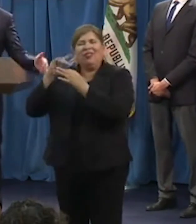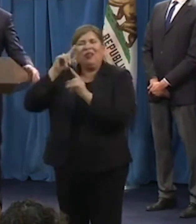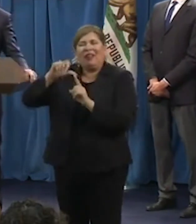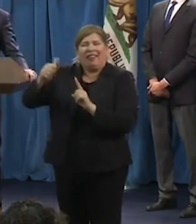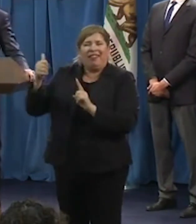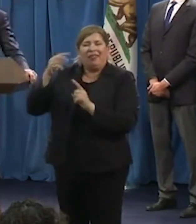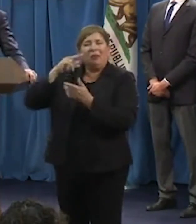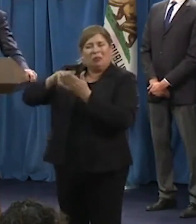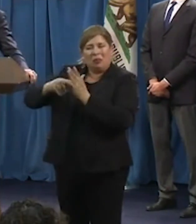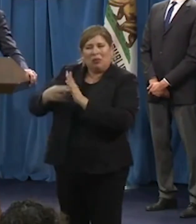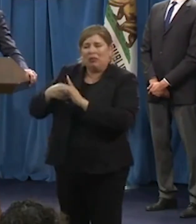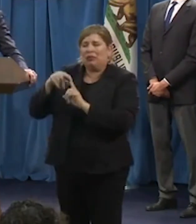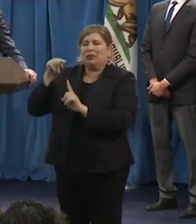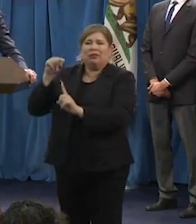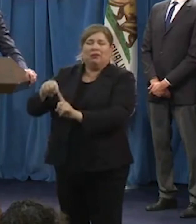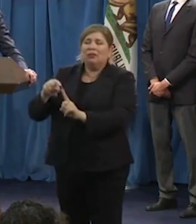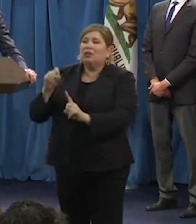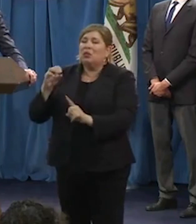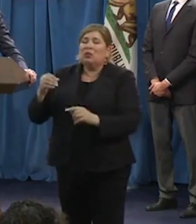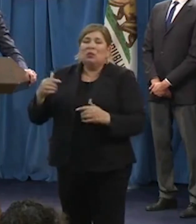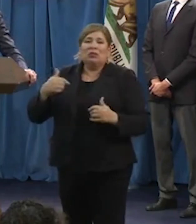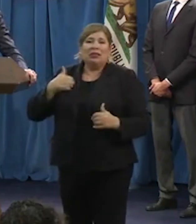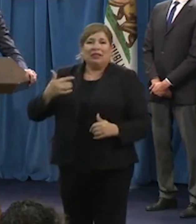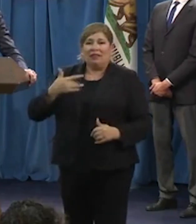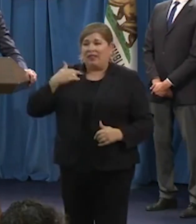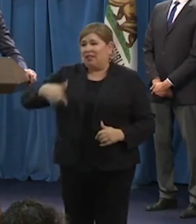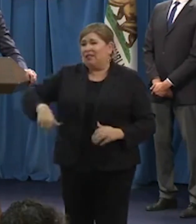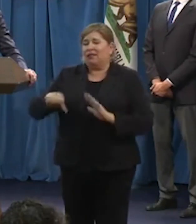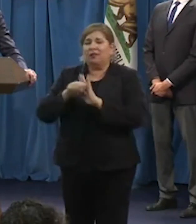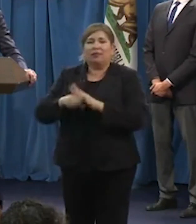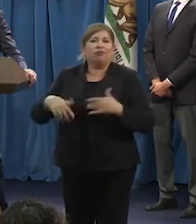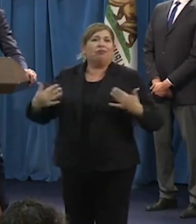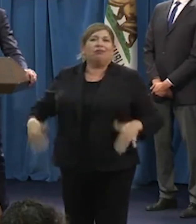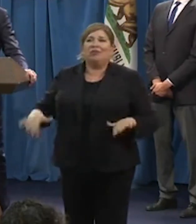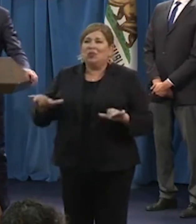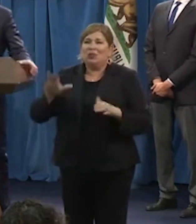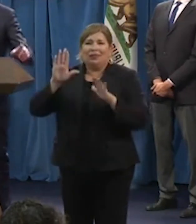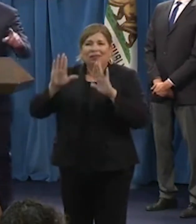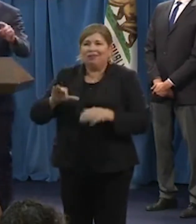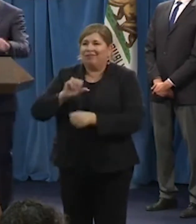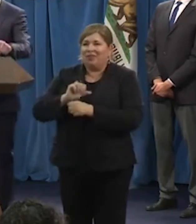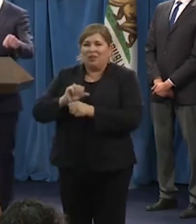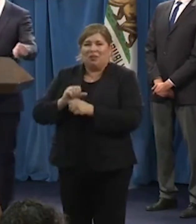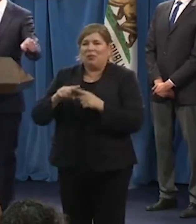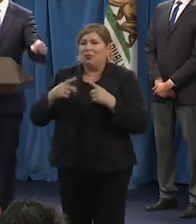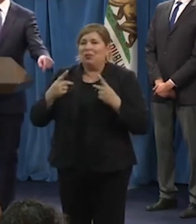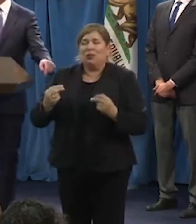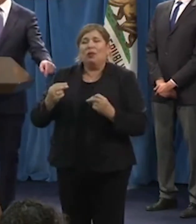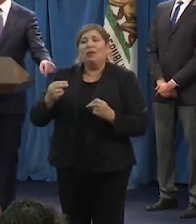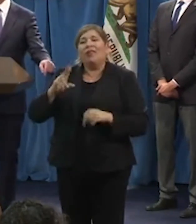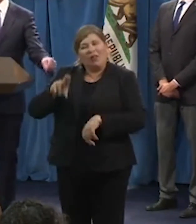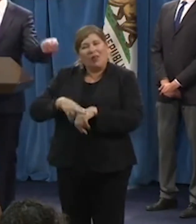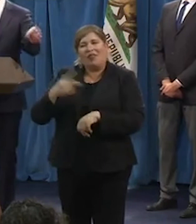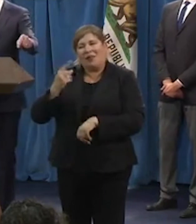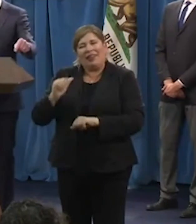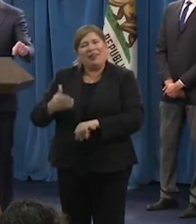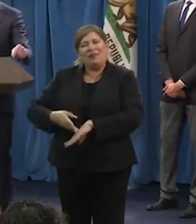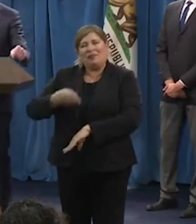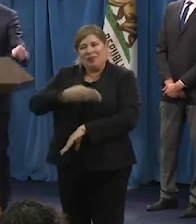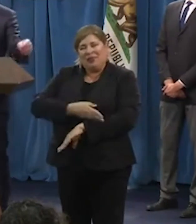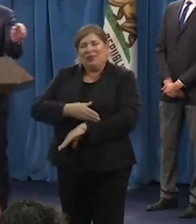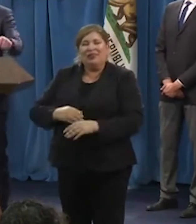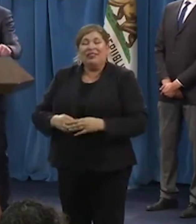purposes. So I feel like this state is doing everything it can, and there's always areas for improvement. You'll find